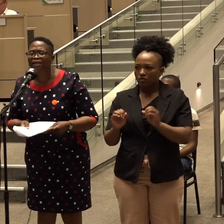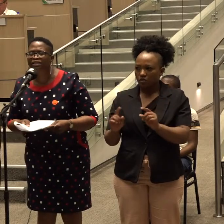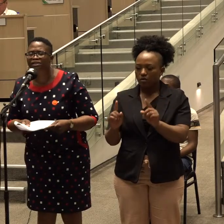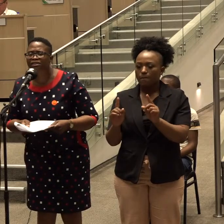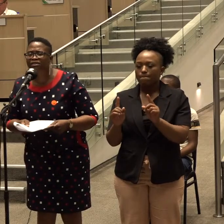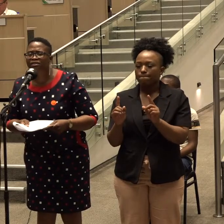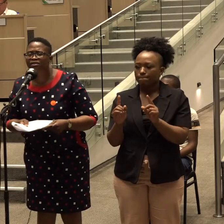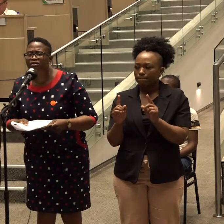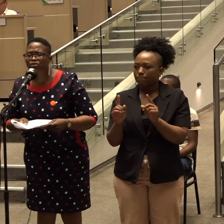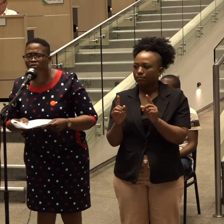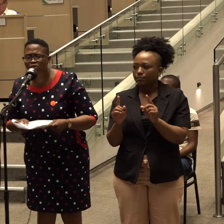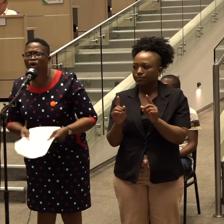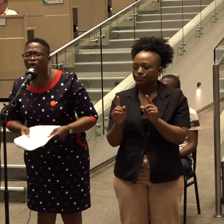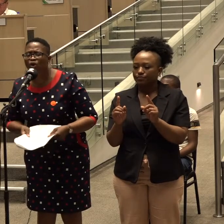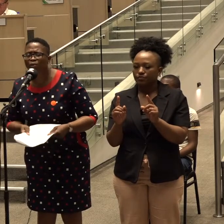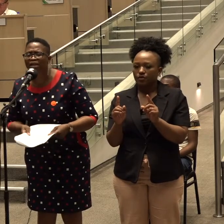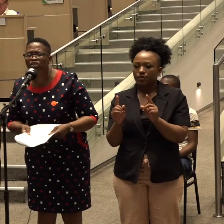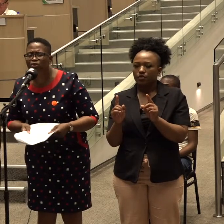and